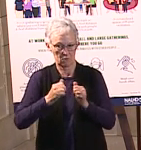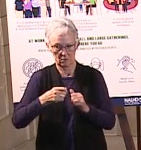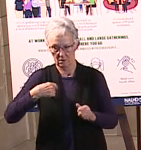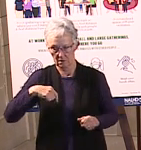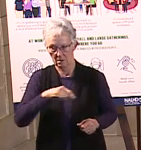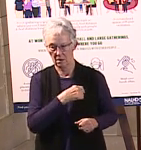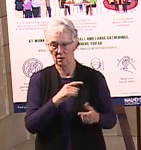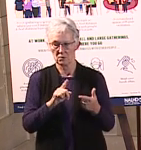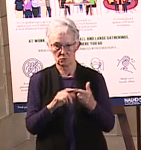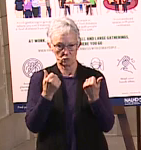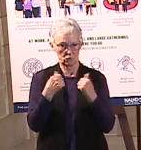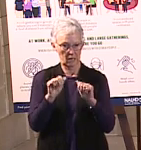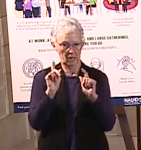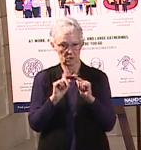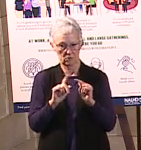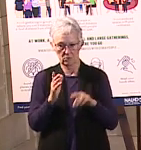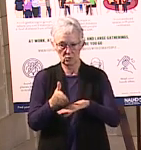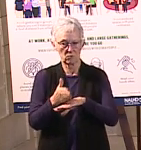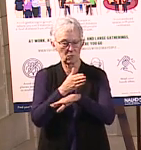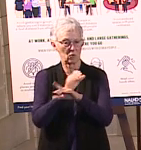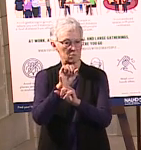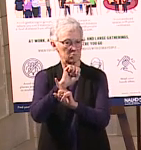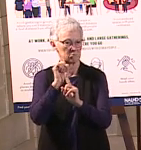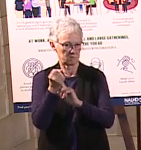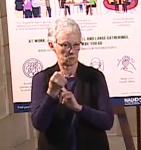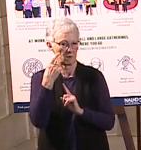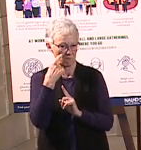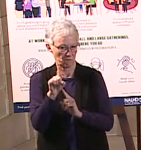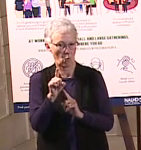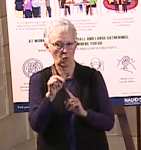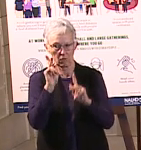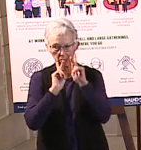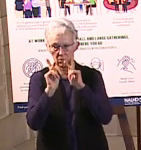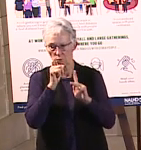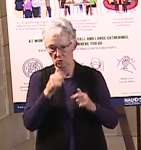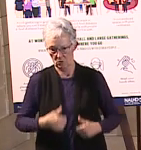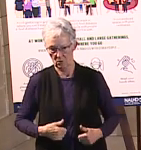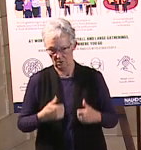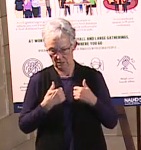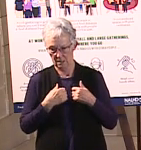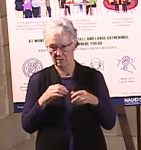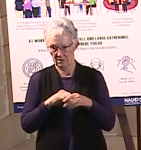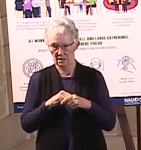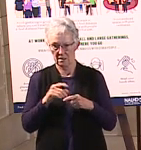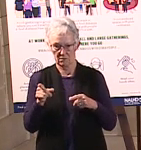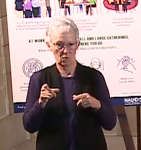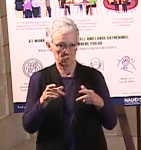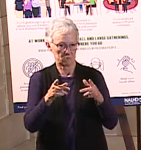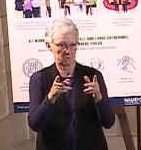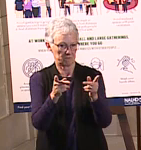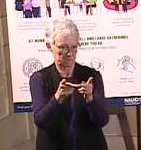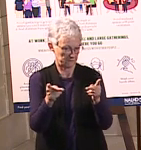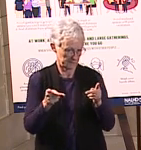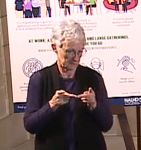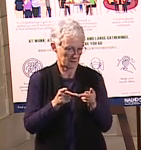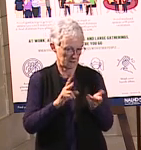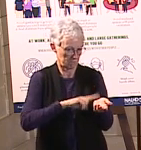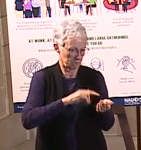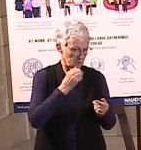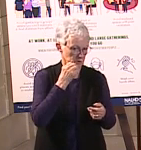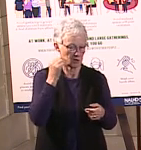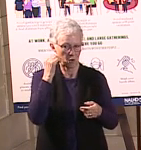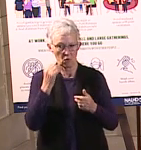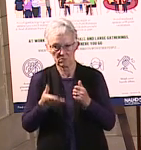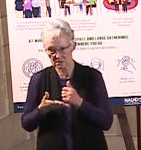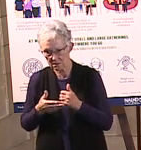address these issues. Both Leading Age Nebraska and Nebraska Healthcare Association have worked very closely with DHHS